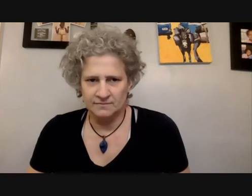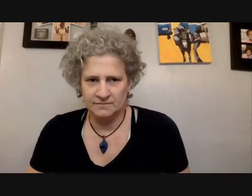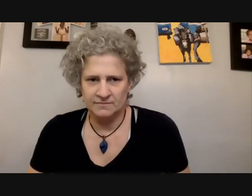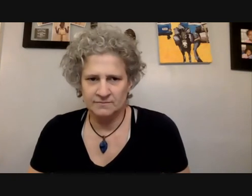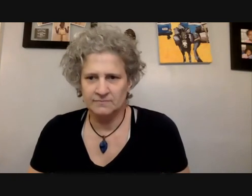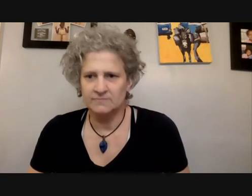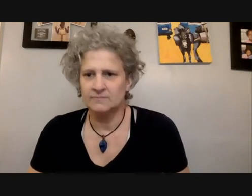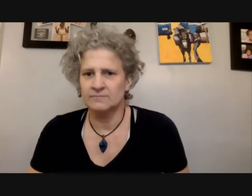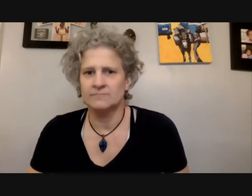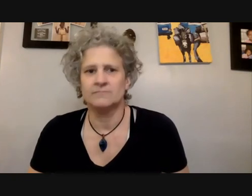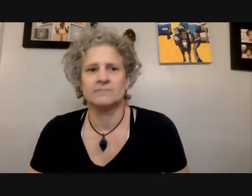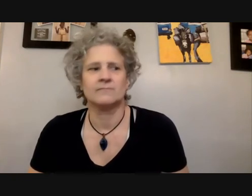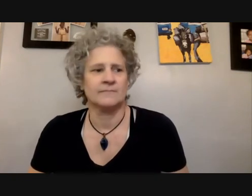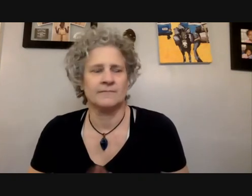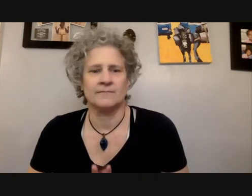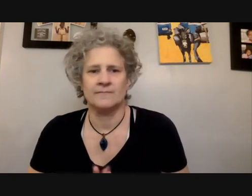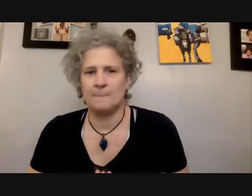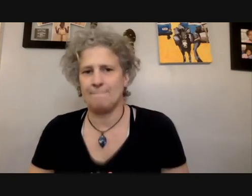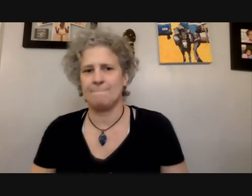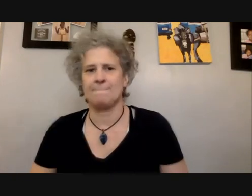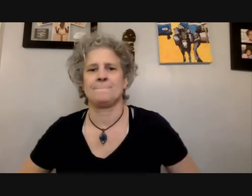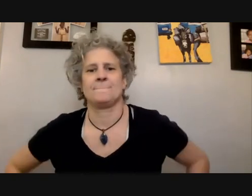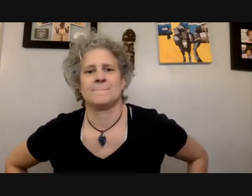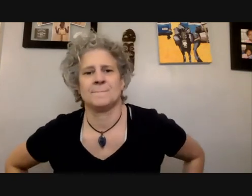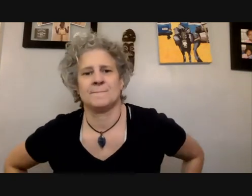I'll give you a second just to read that.